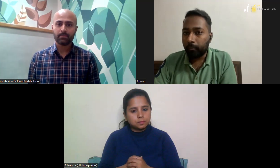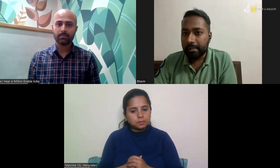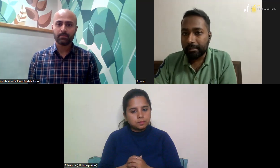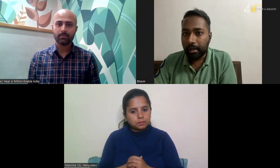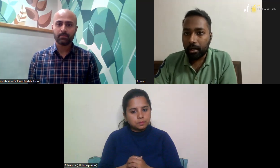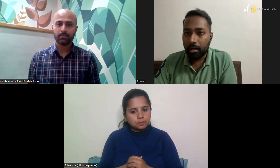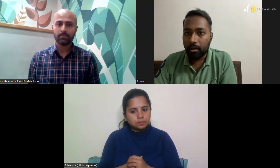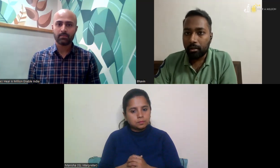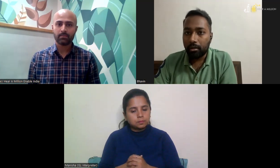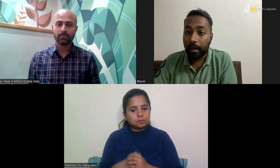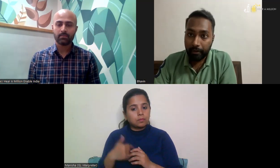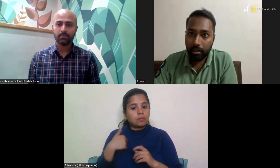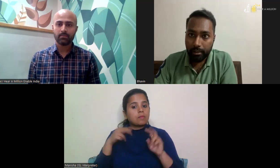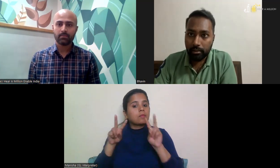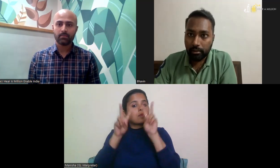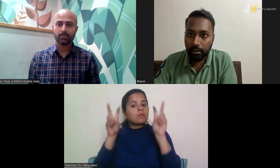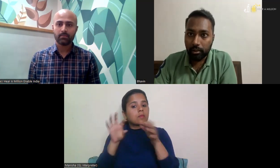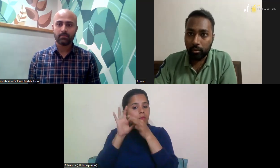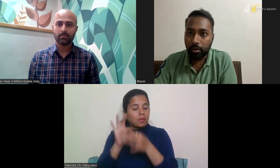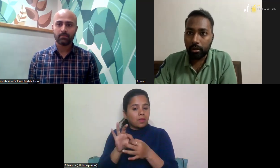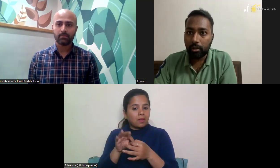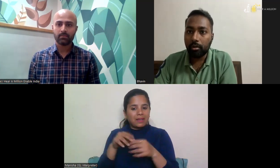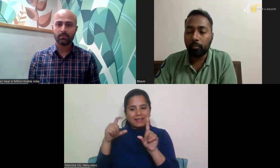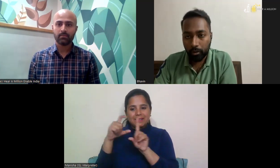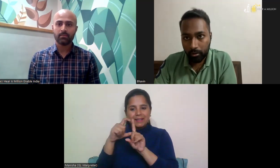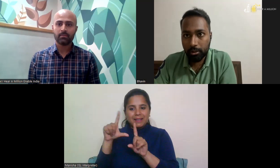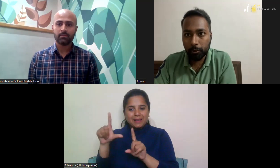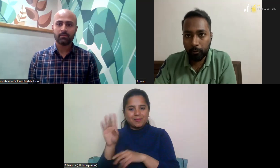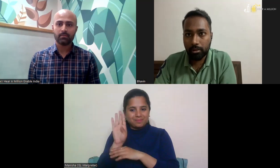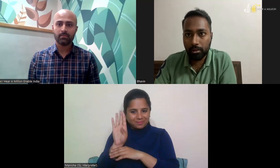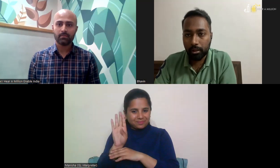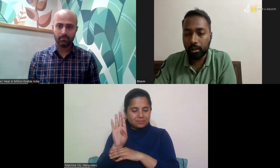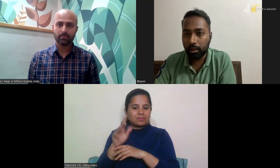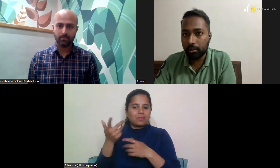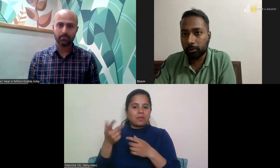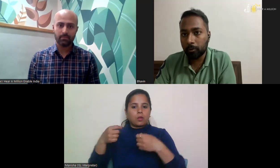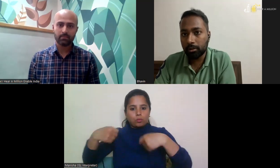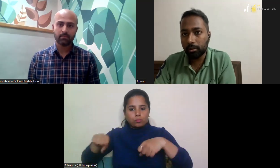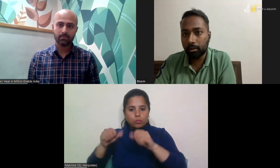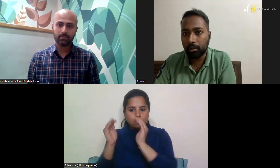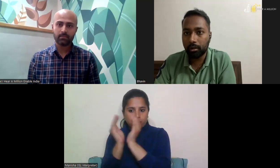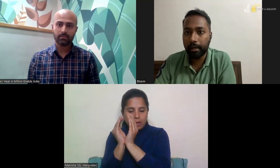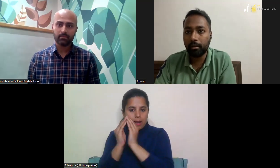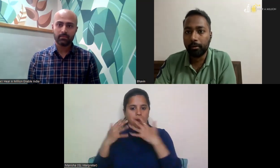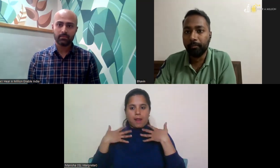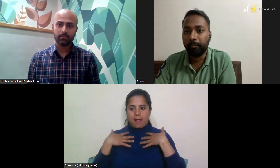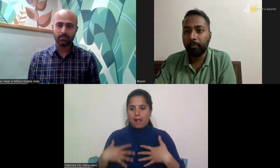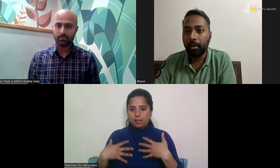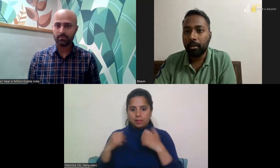My topic is regarding driving license, motor insurance, and health insurance,